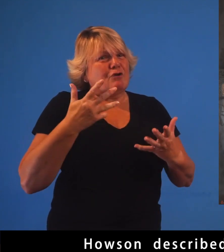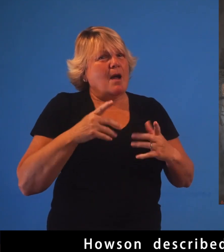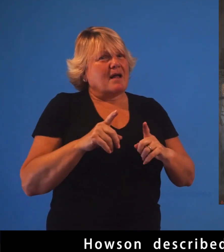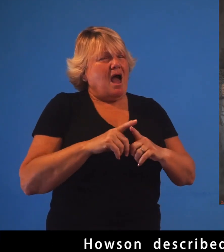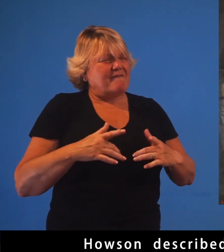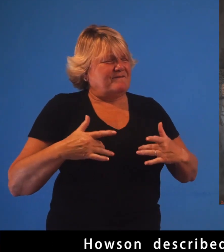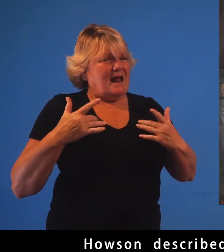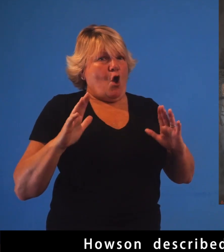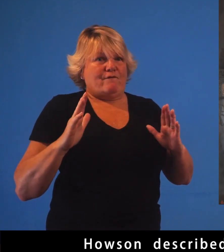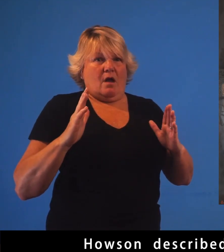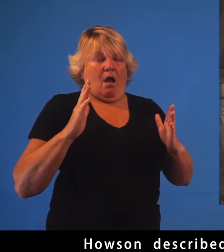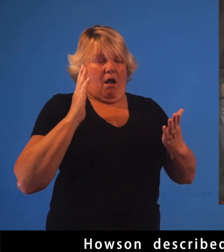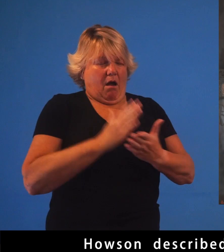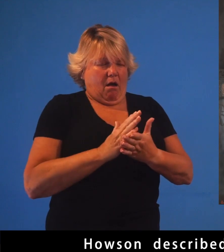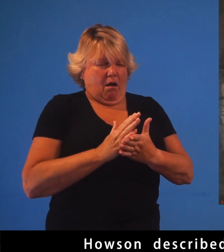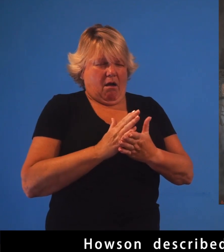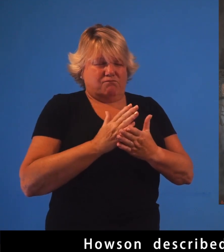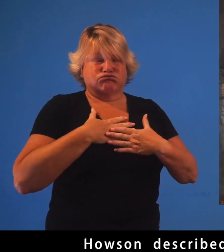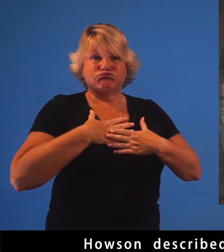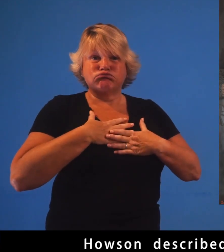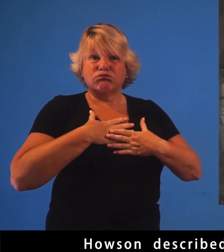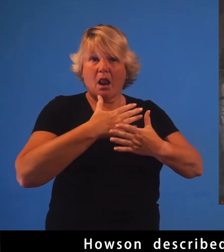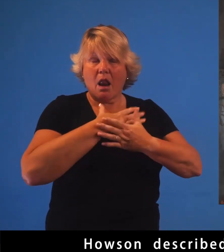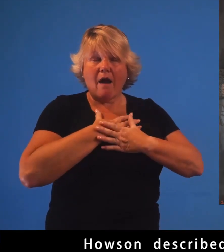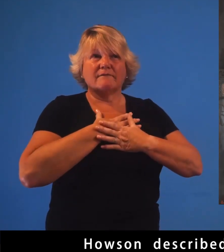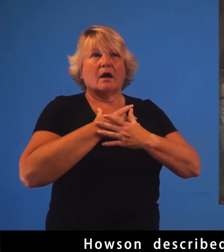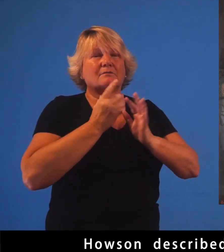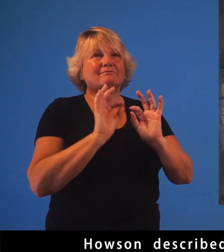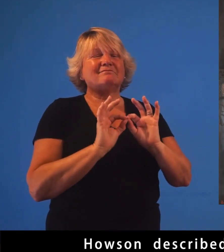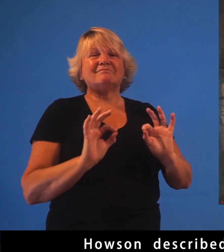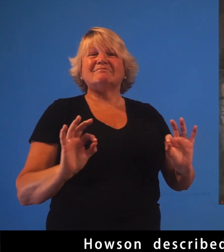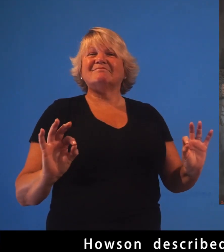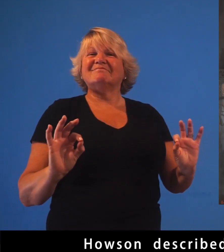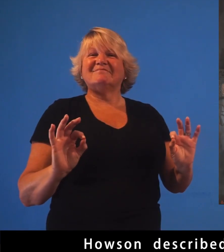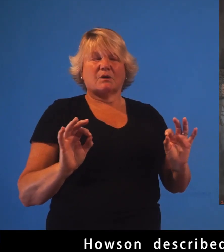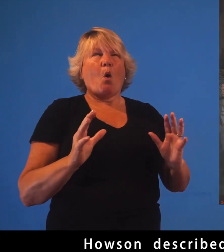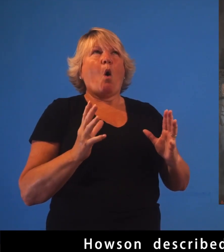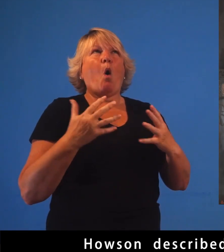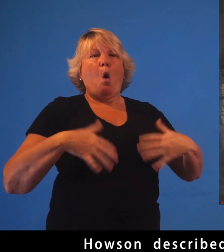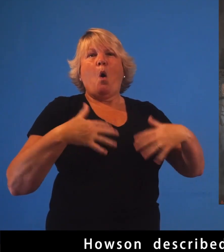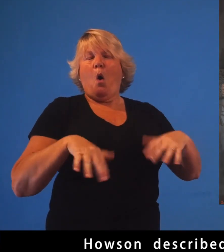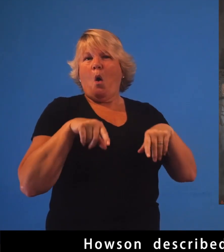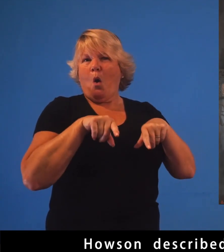Howson described it was a feeling of absolute incredible love and serenity.